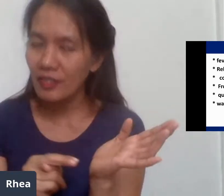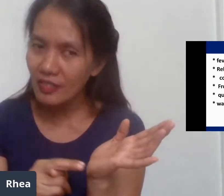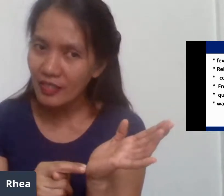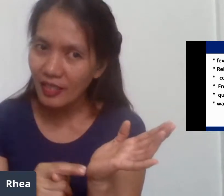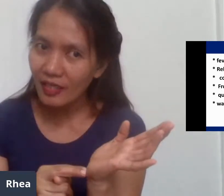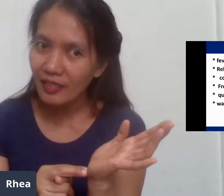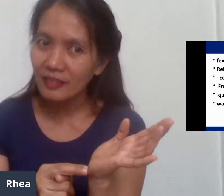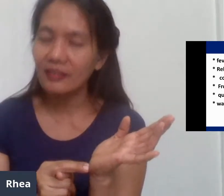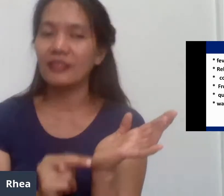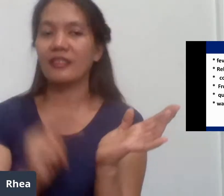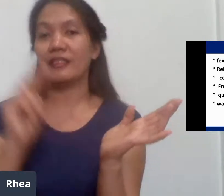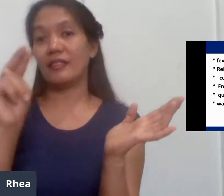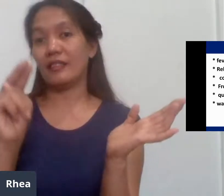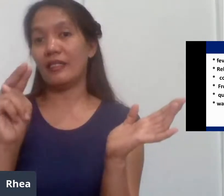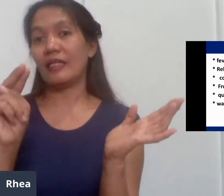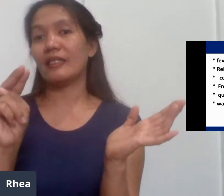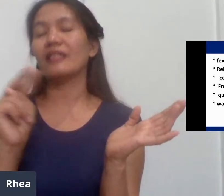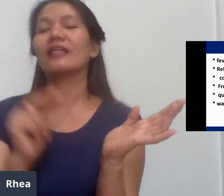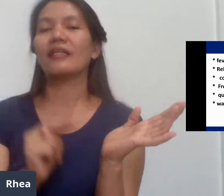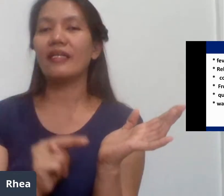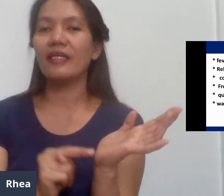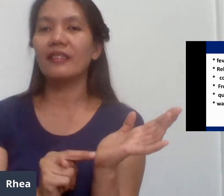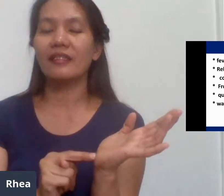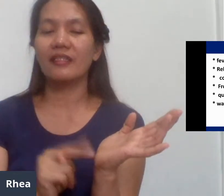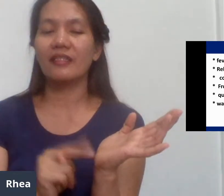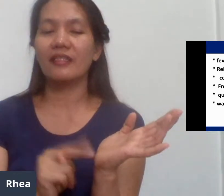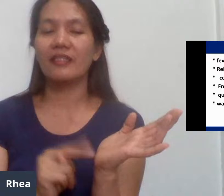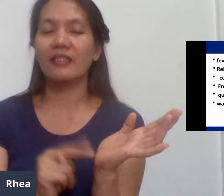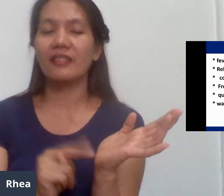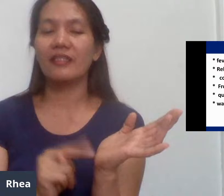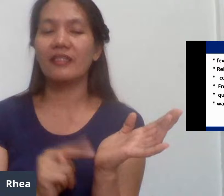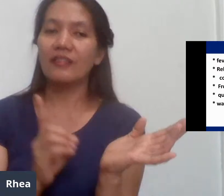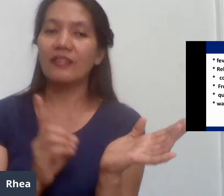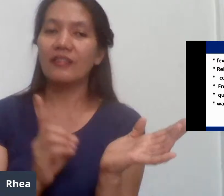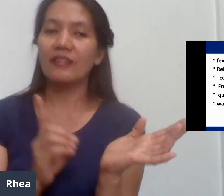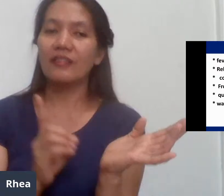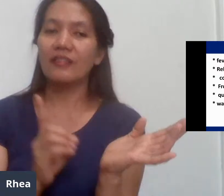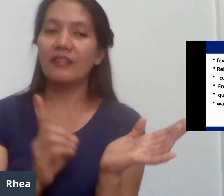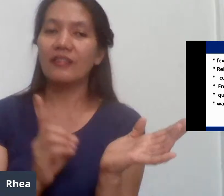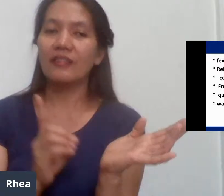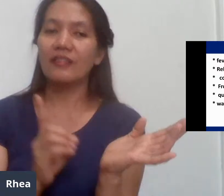are nurses, kaninang N,